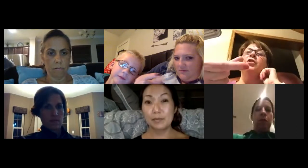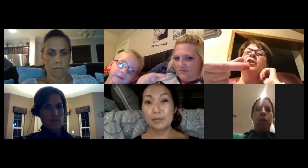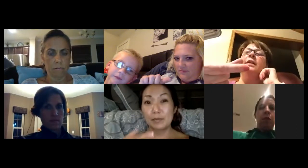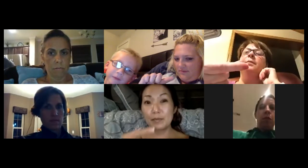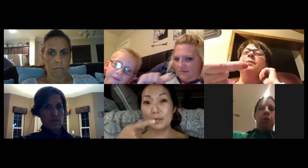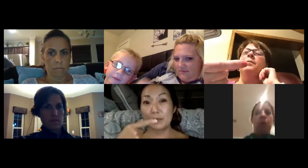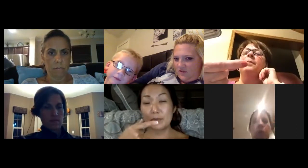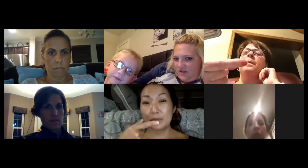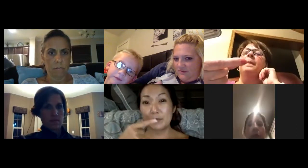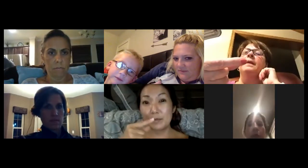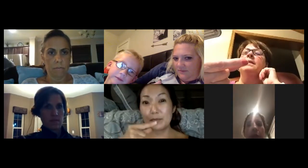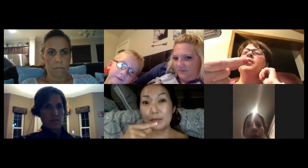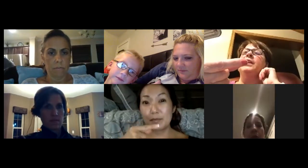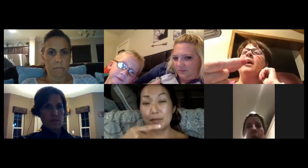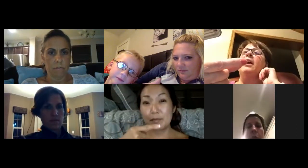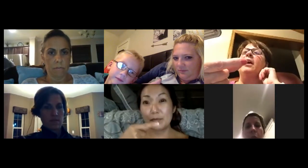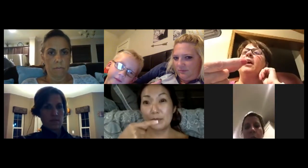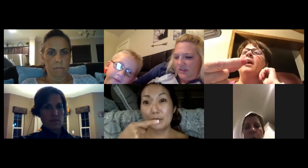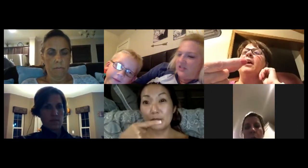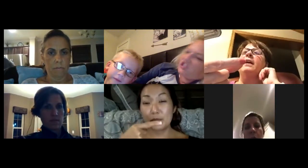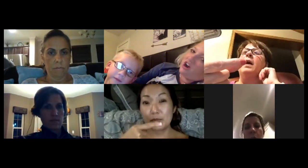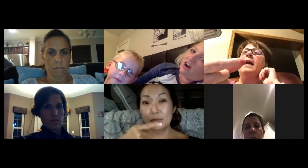G. G. Is it Grayn?